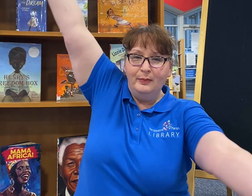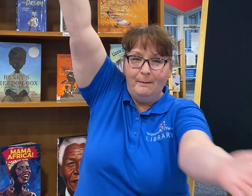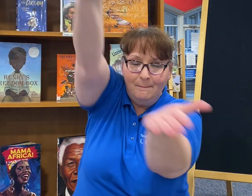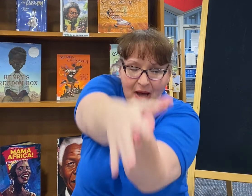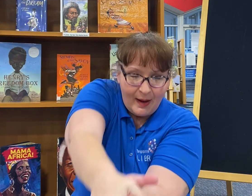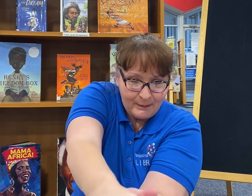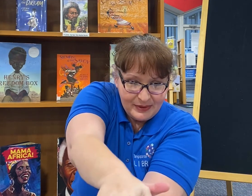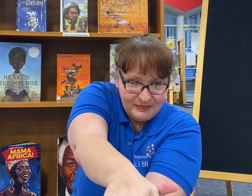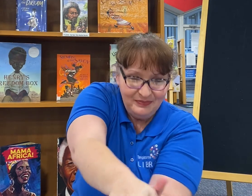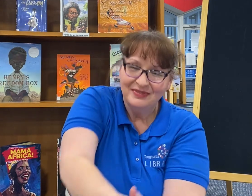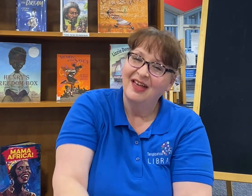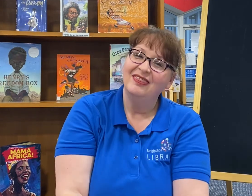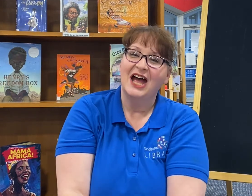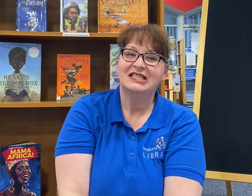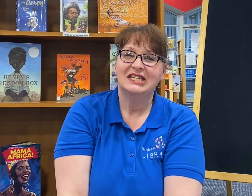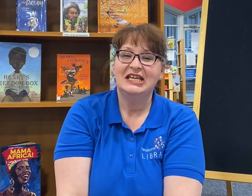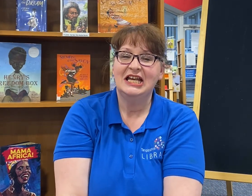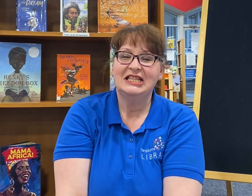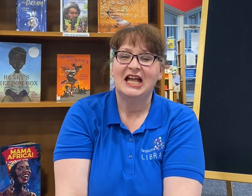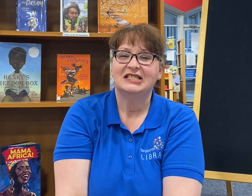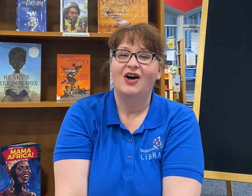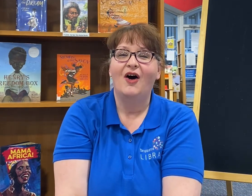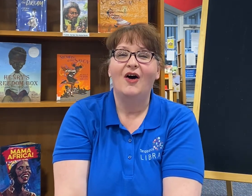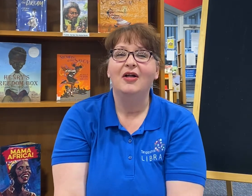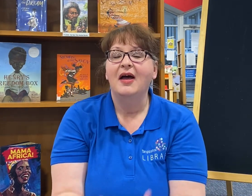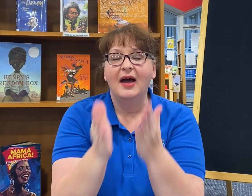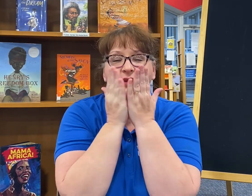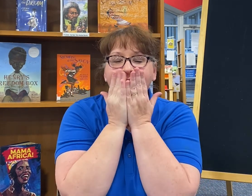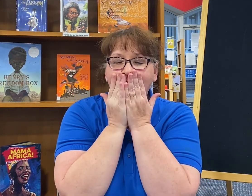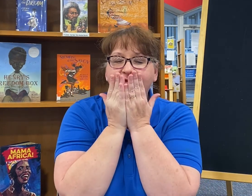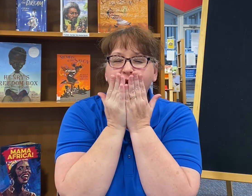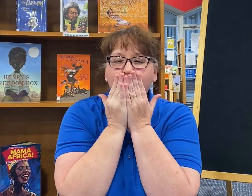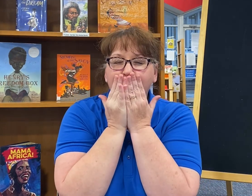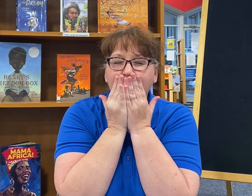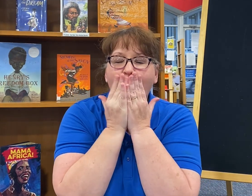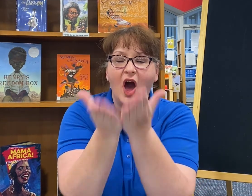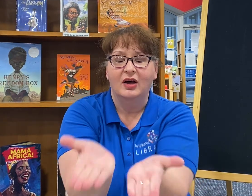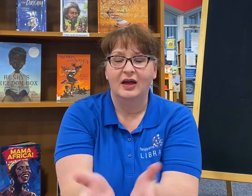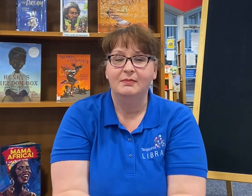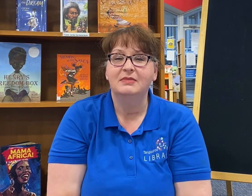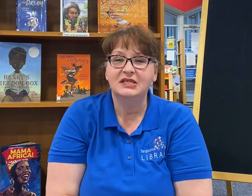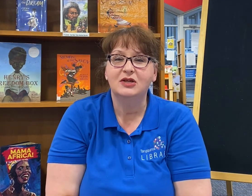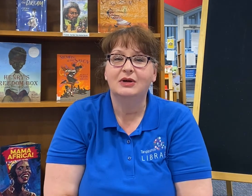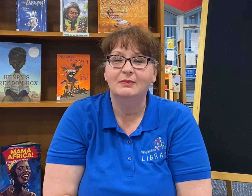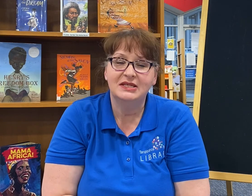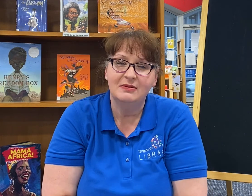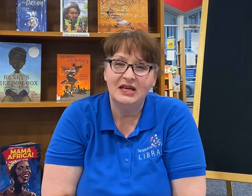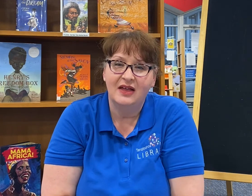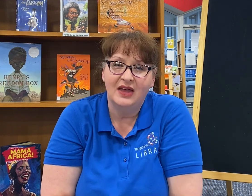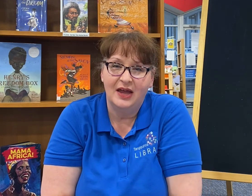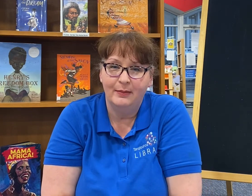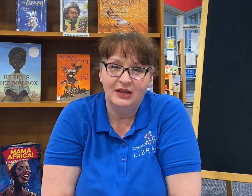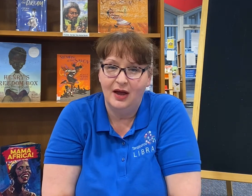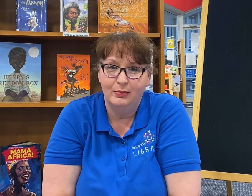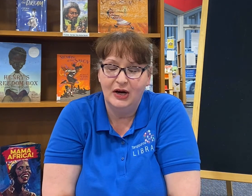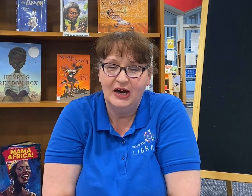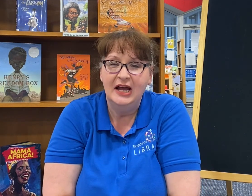bubble, pop." That's it, and that's all. I love you. Mwah! I miss you. Come see me at the Hammond Library. I